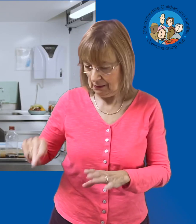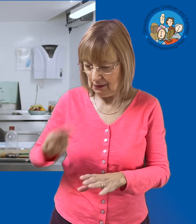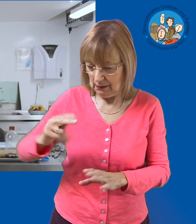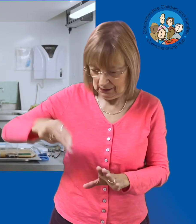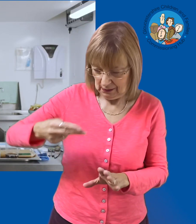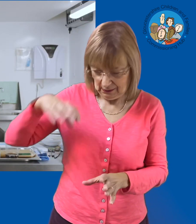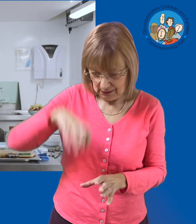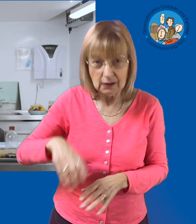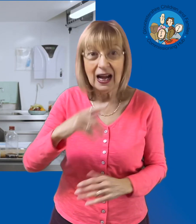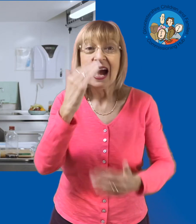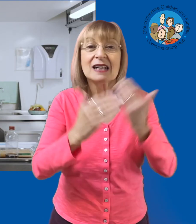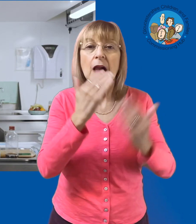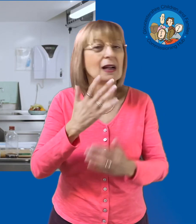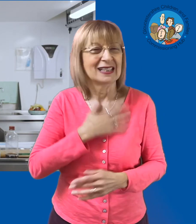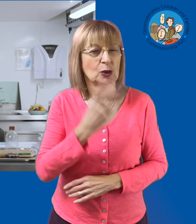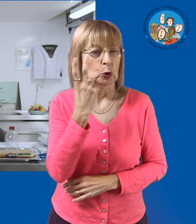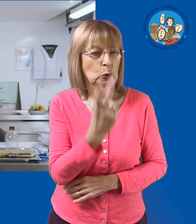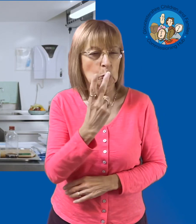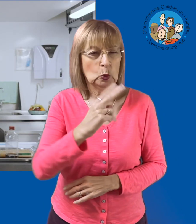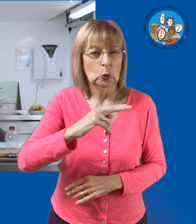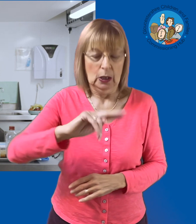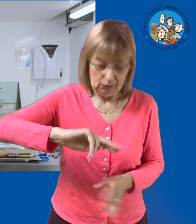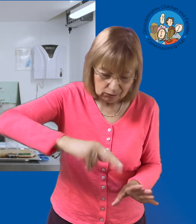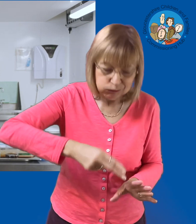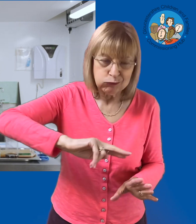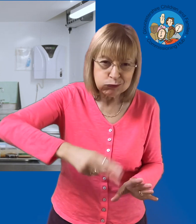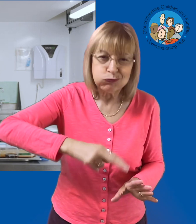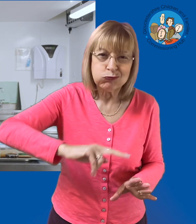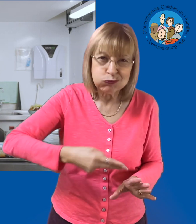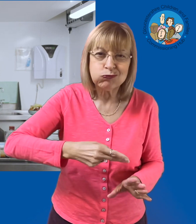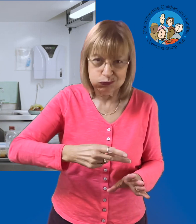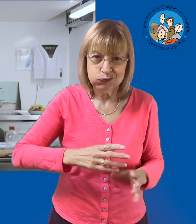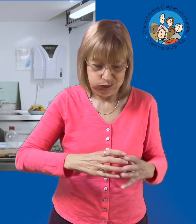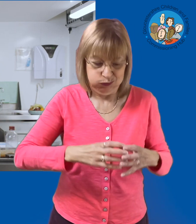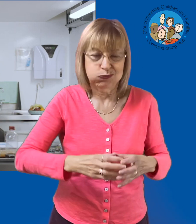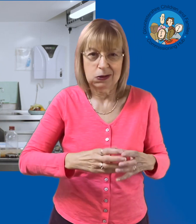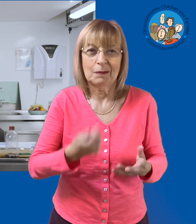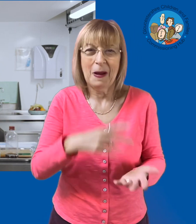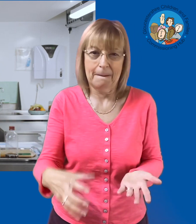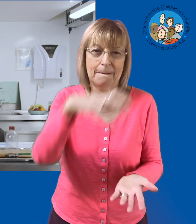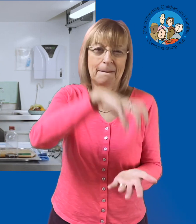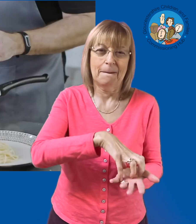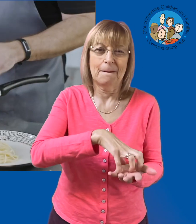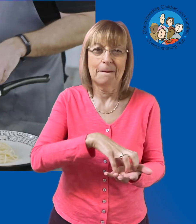curl for a child, and then for adult I'd do